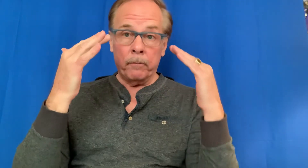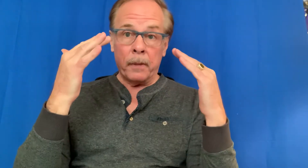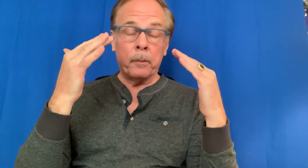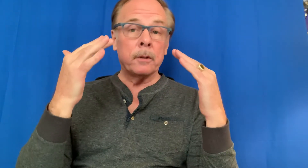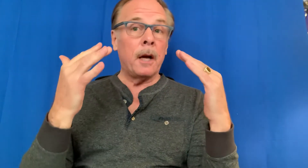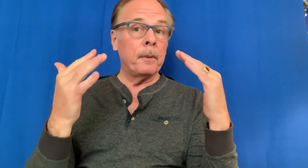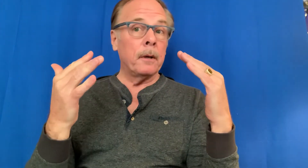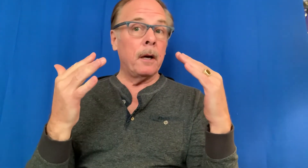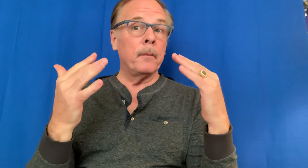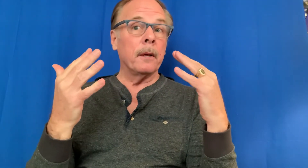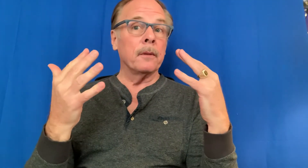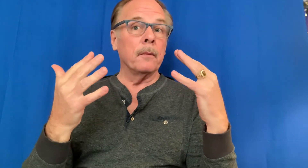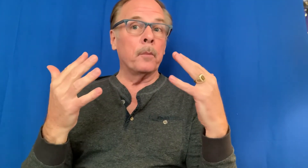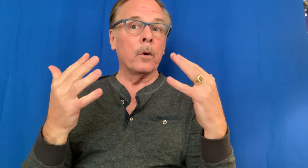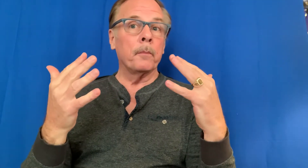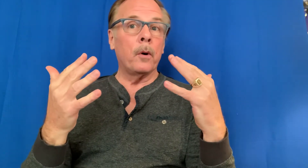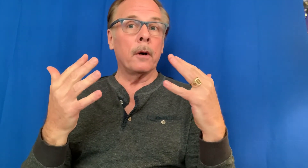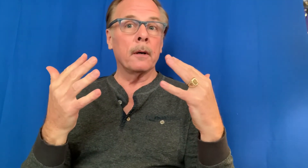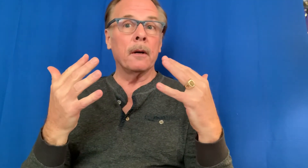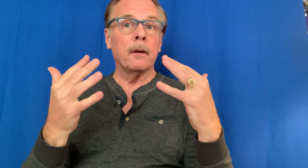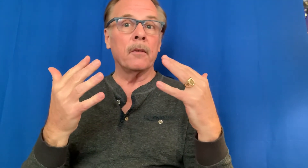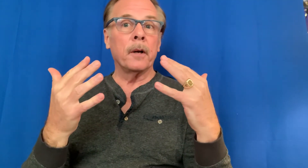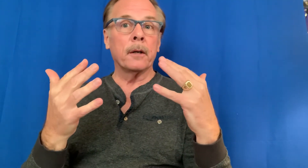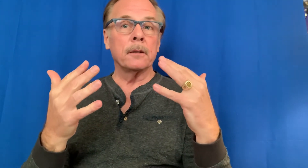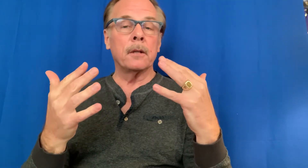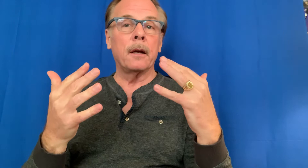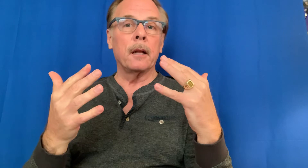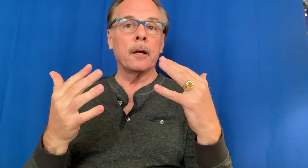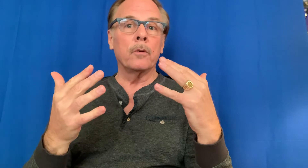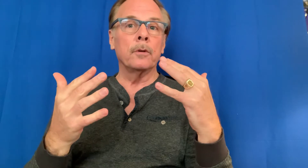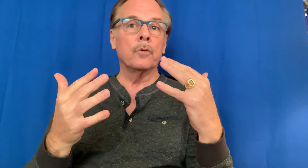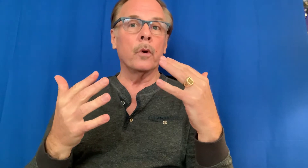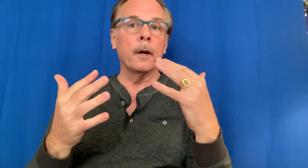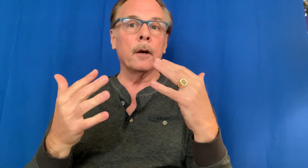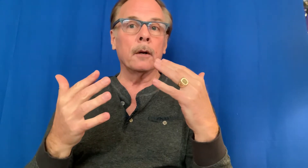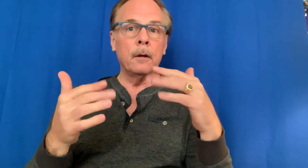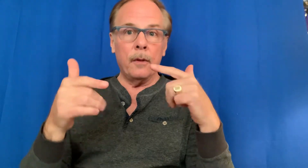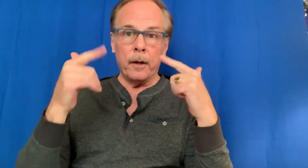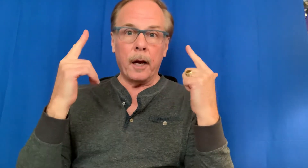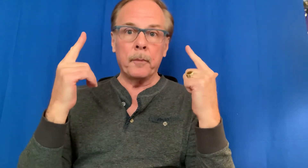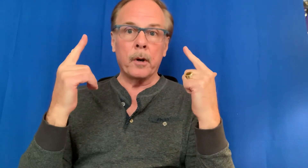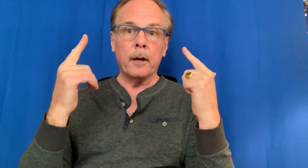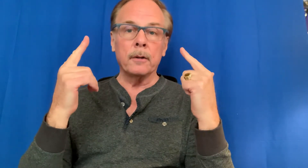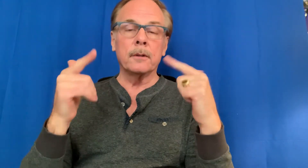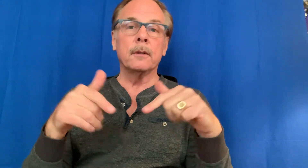Remember topic comment, the important part of American Sign Language where the eyebrows